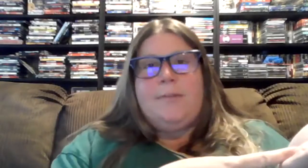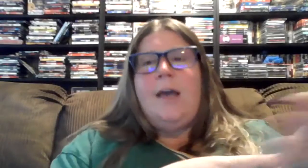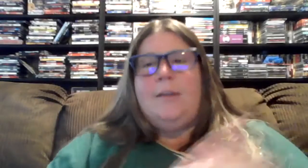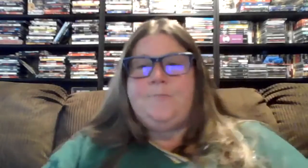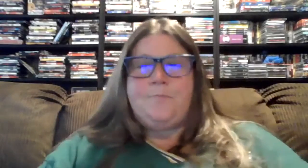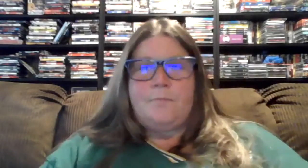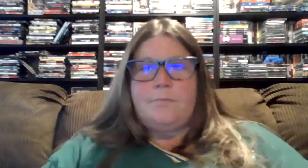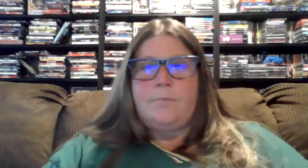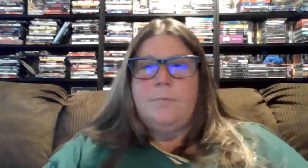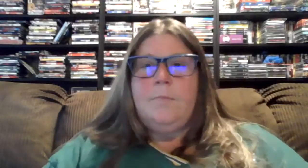sign.